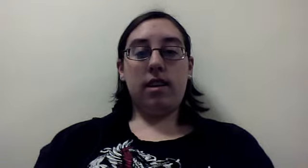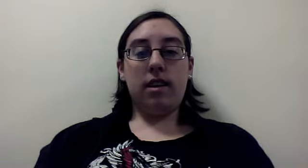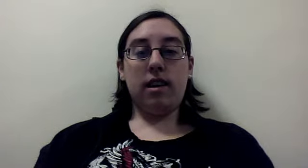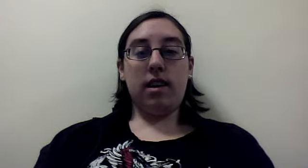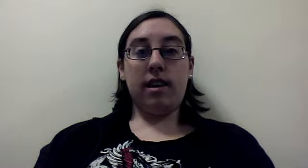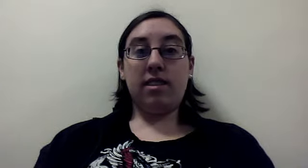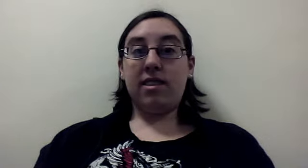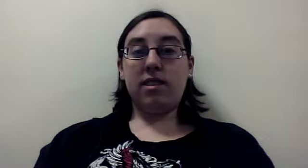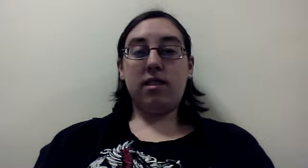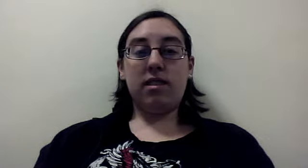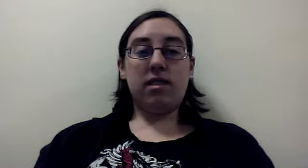And that's